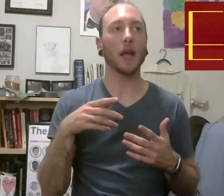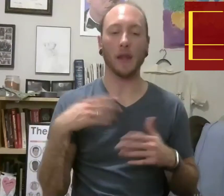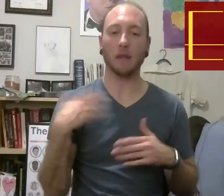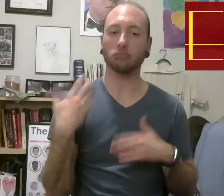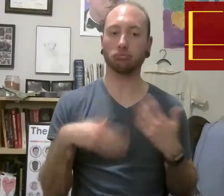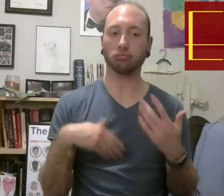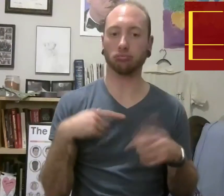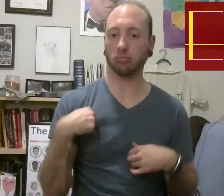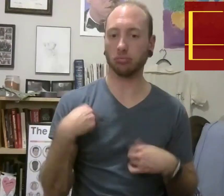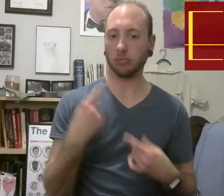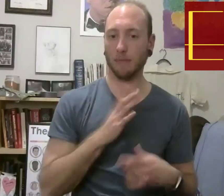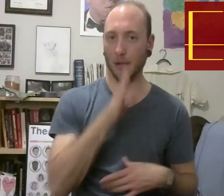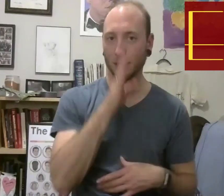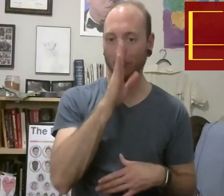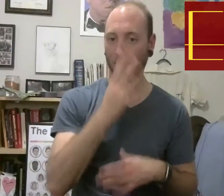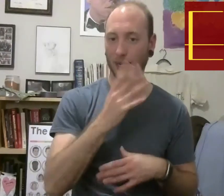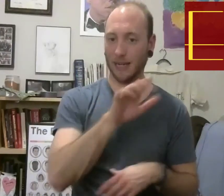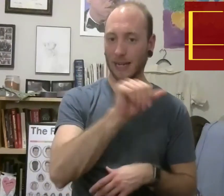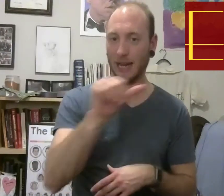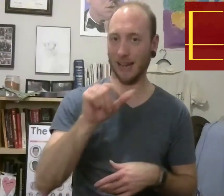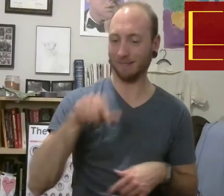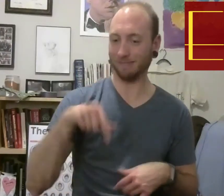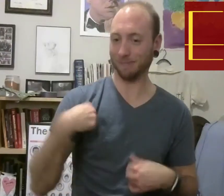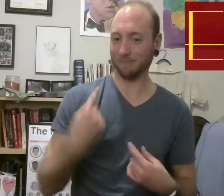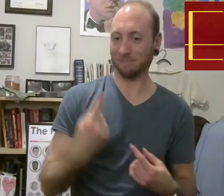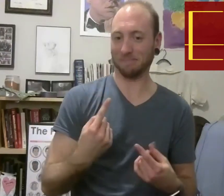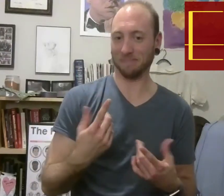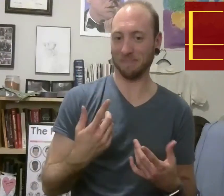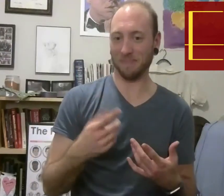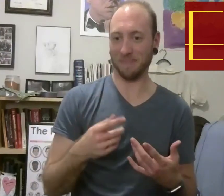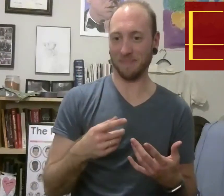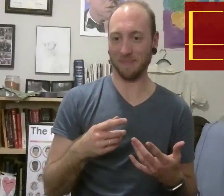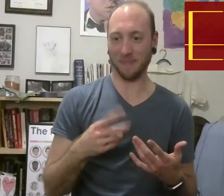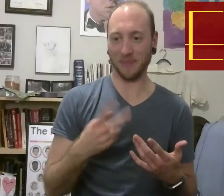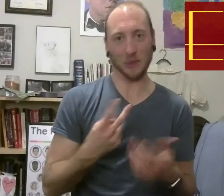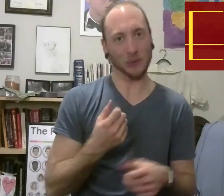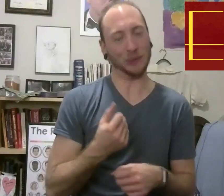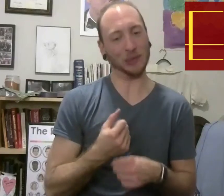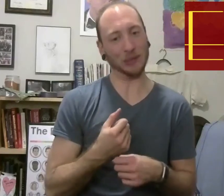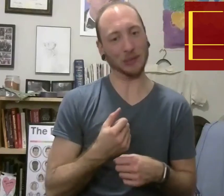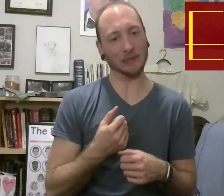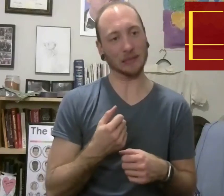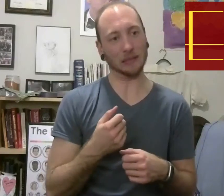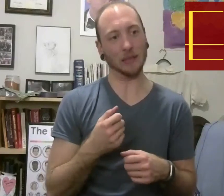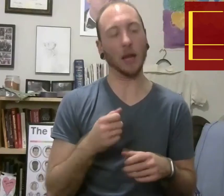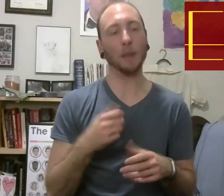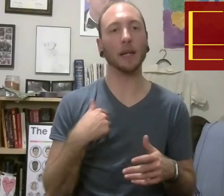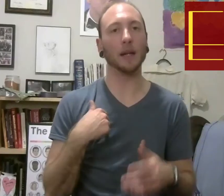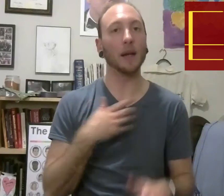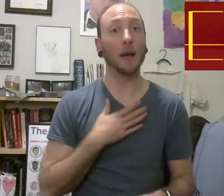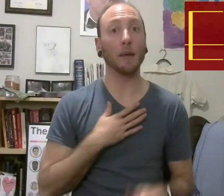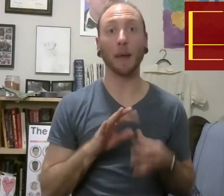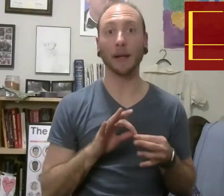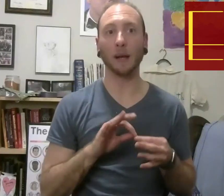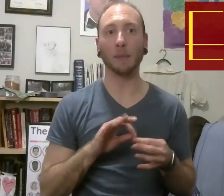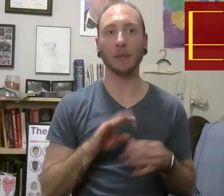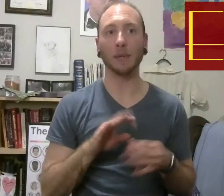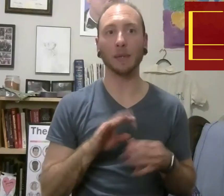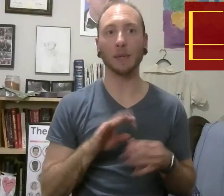And like just like throughout my sobriety and AA, like there's just been nothing that's really shocked anyone. And there's nothing,